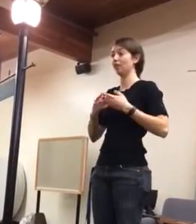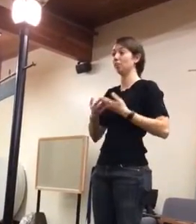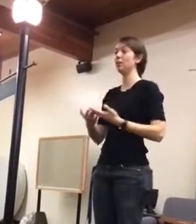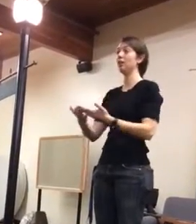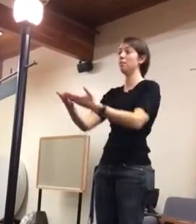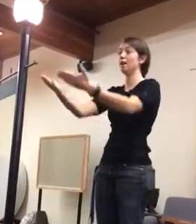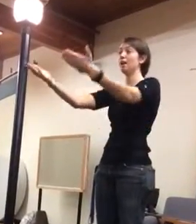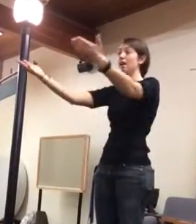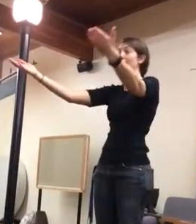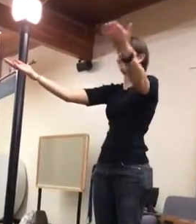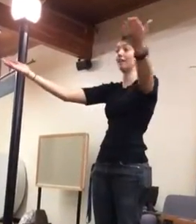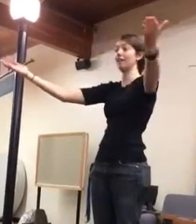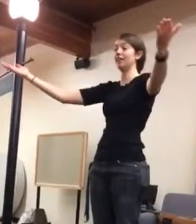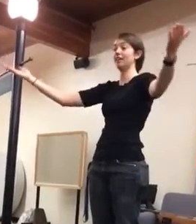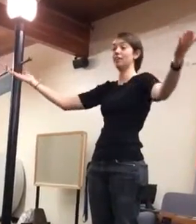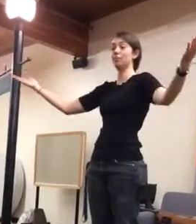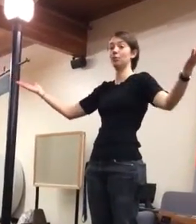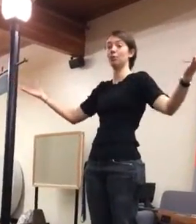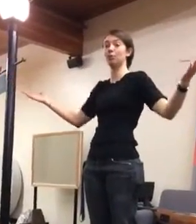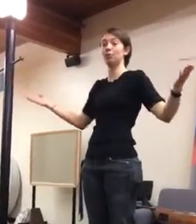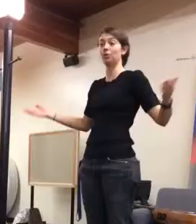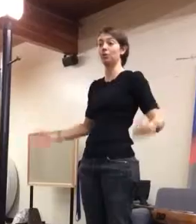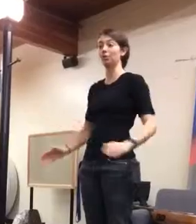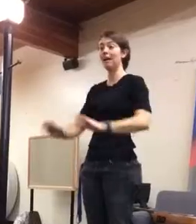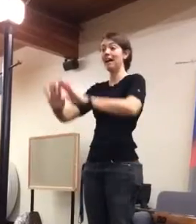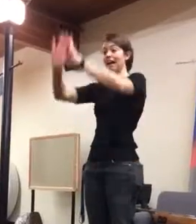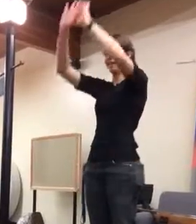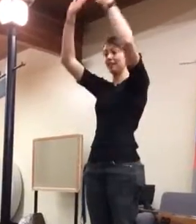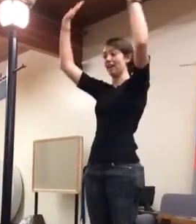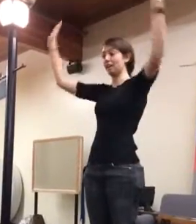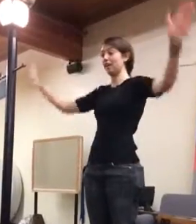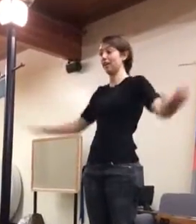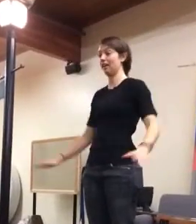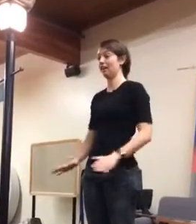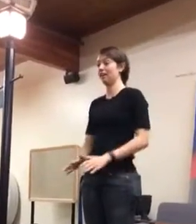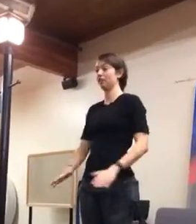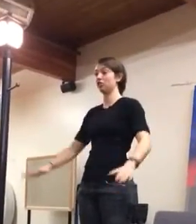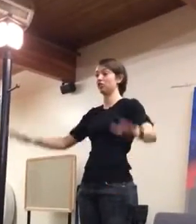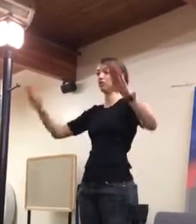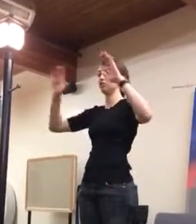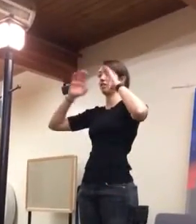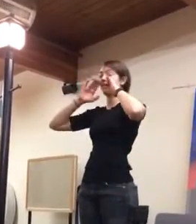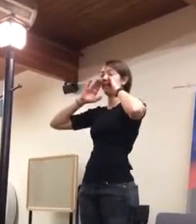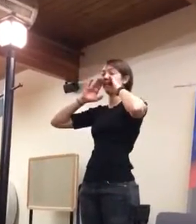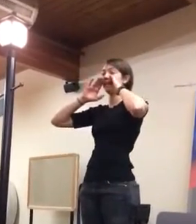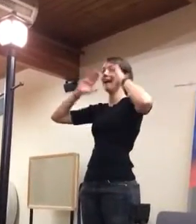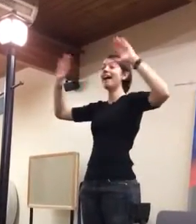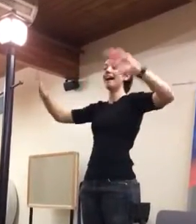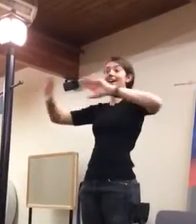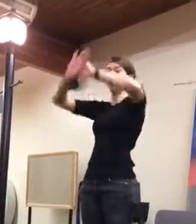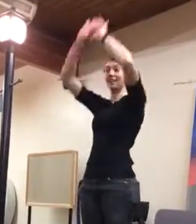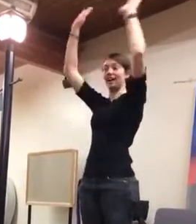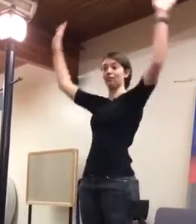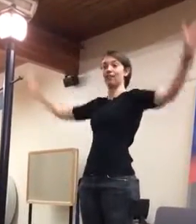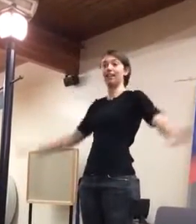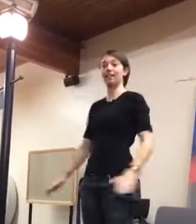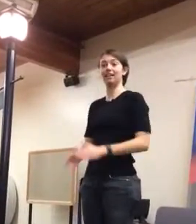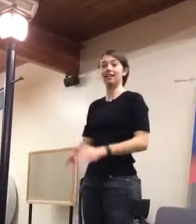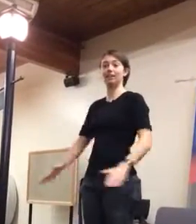heart prepare him room. And heaven and nature sing. And heaven and